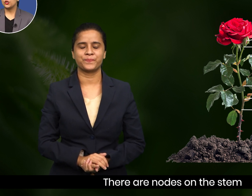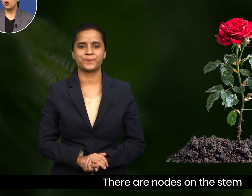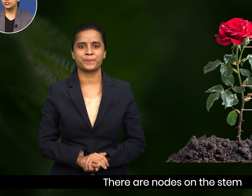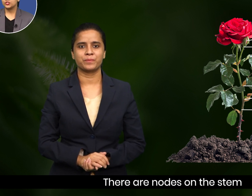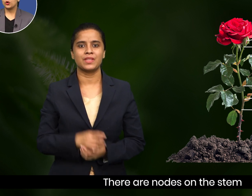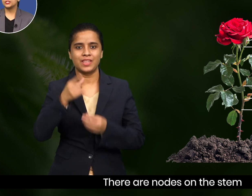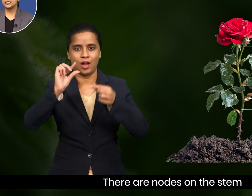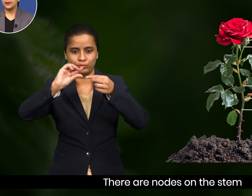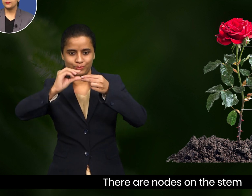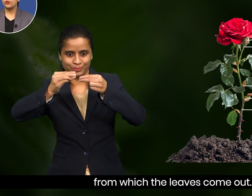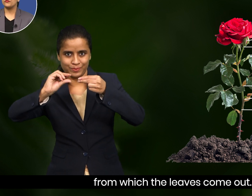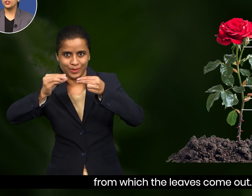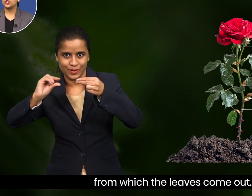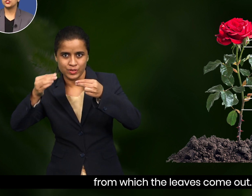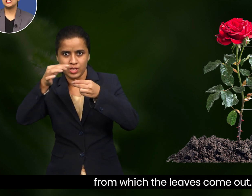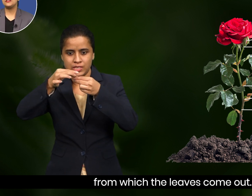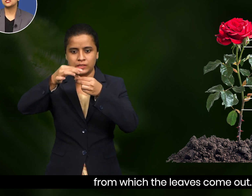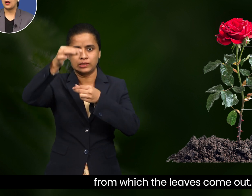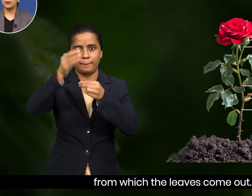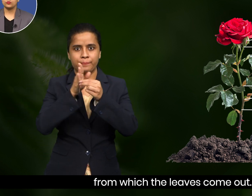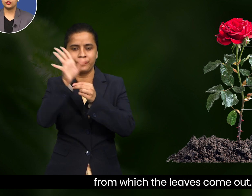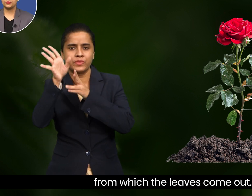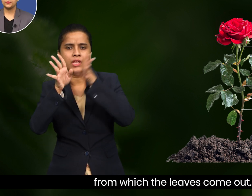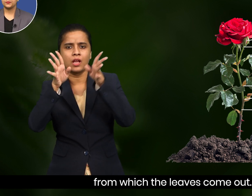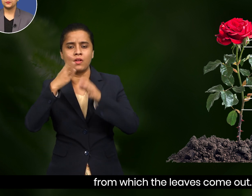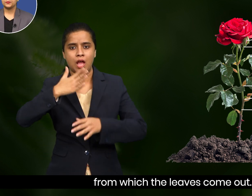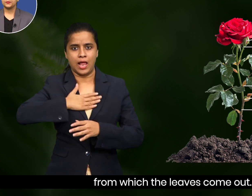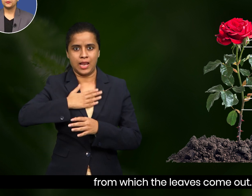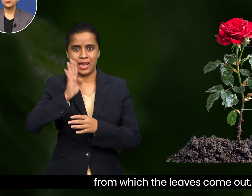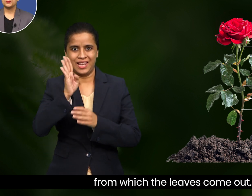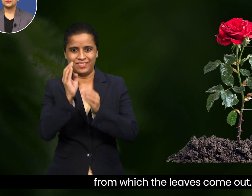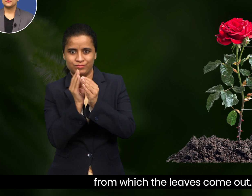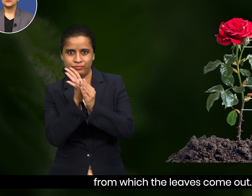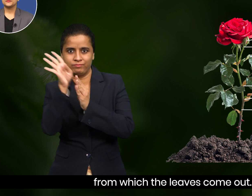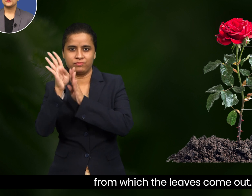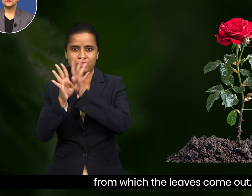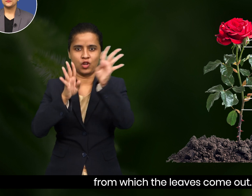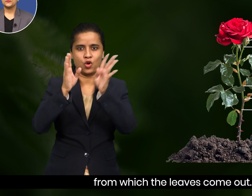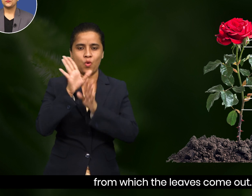There are nodes on the stem for which the leaves come out.